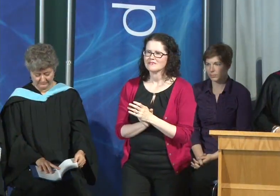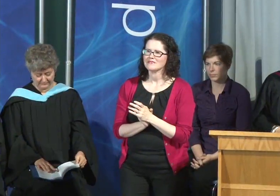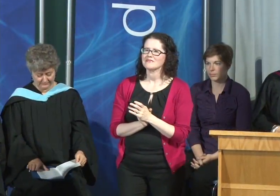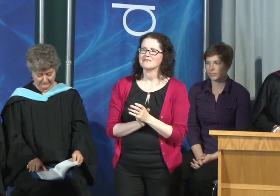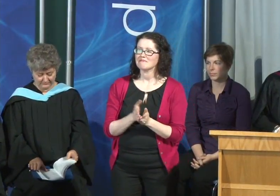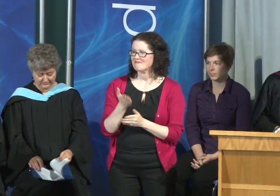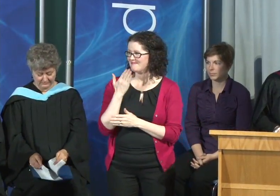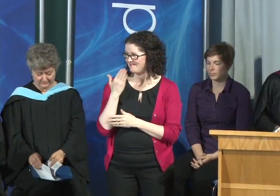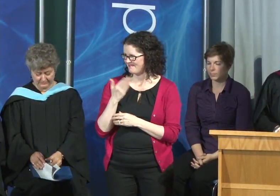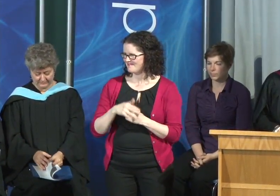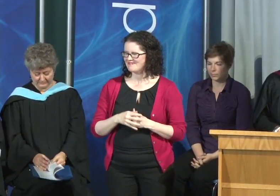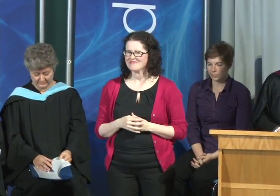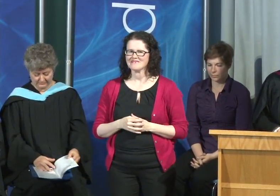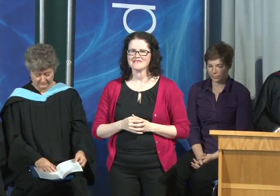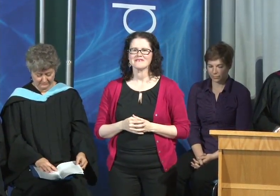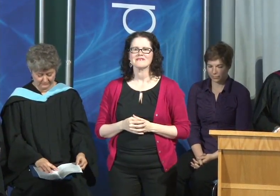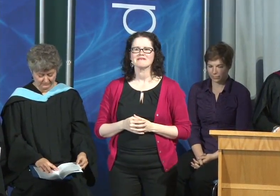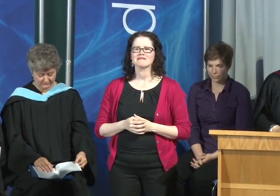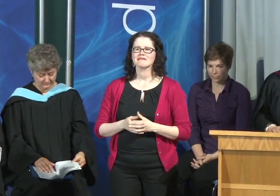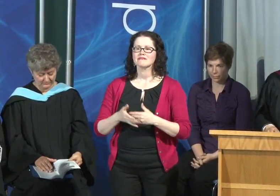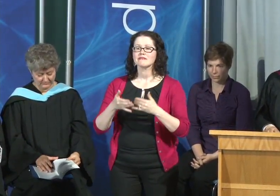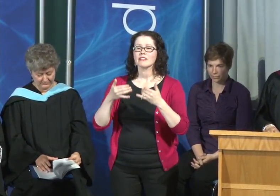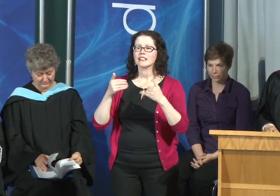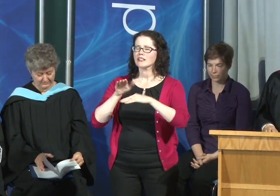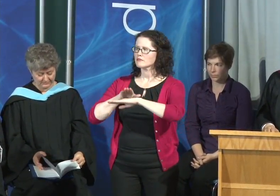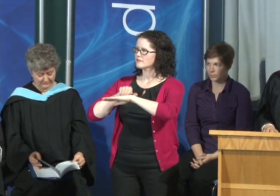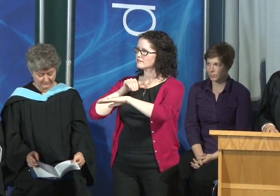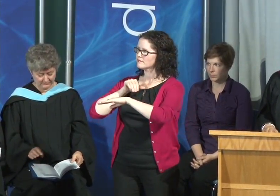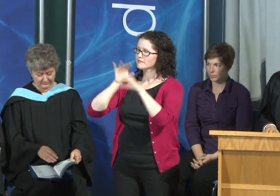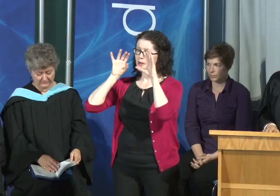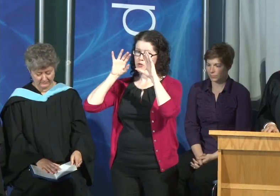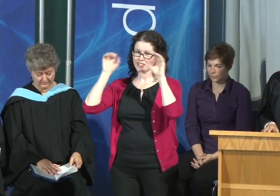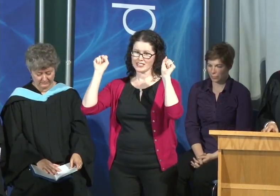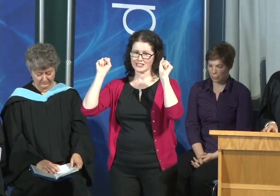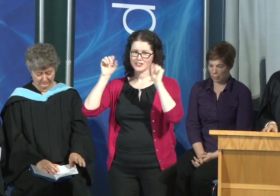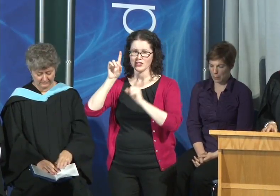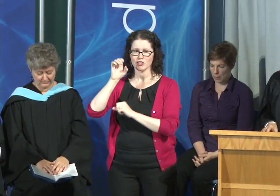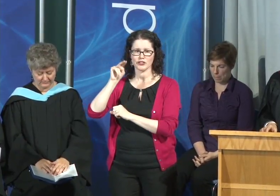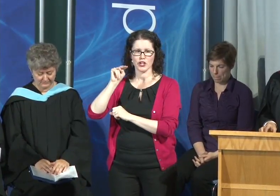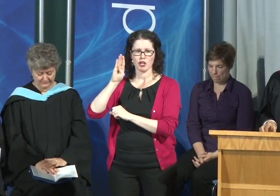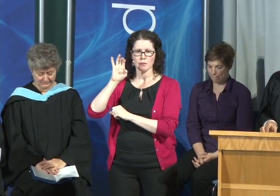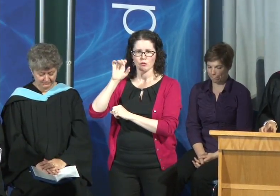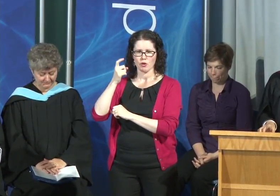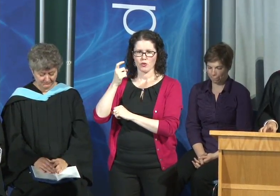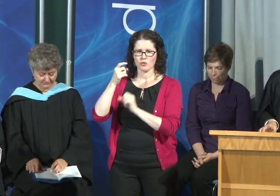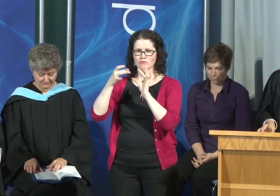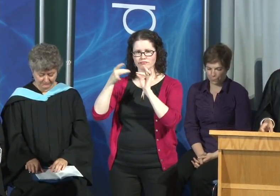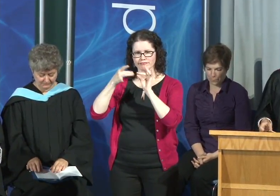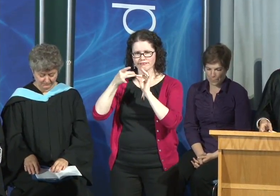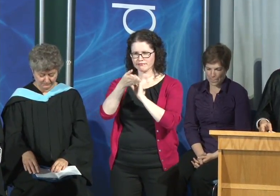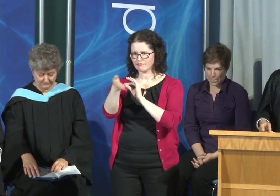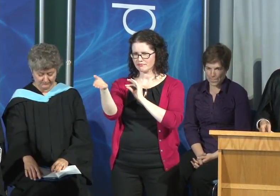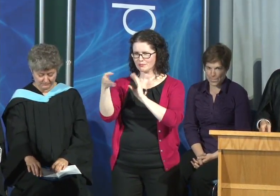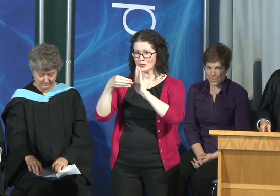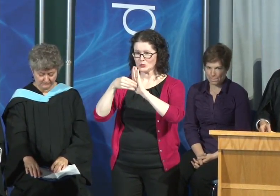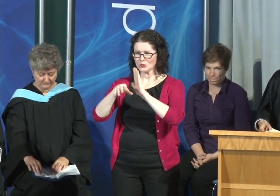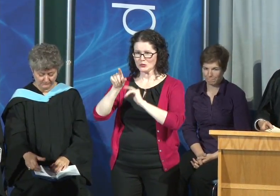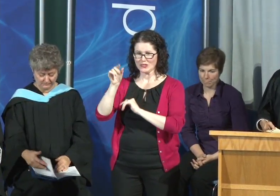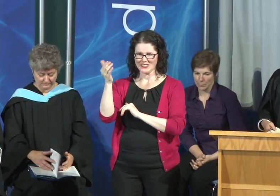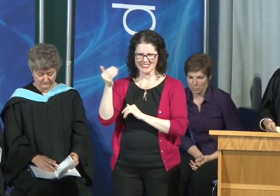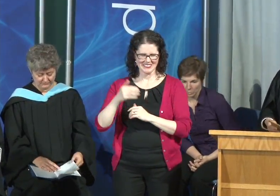Thank you, Scott. I'd now like to call on our president, Don Bureau, to address the graduating class